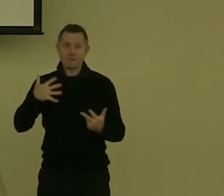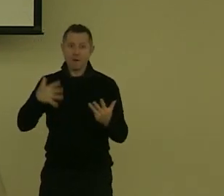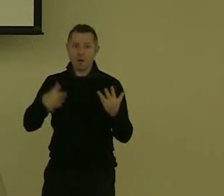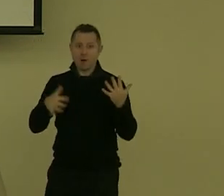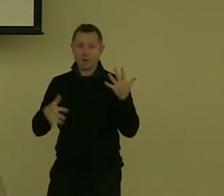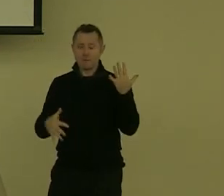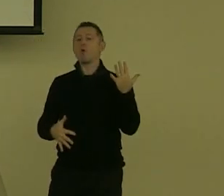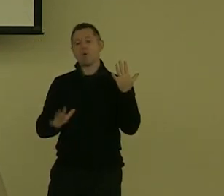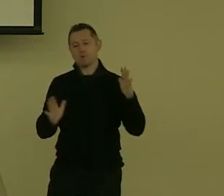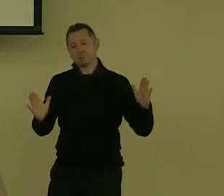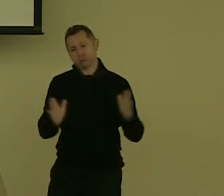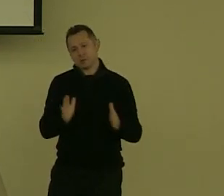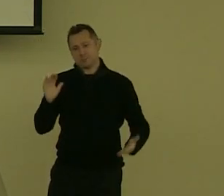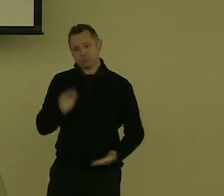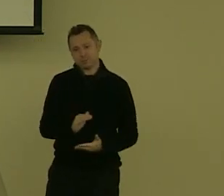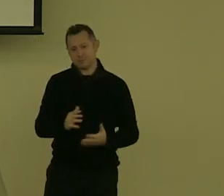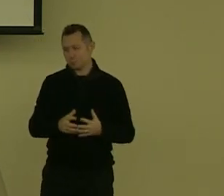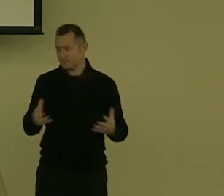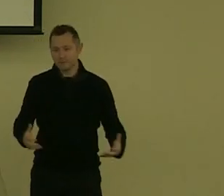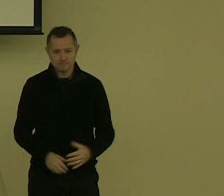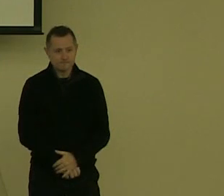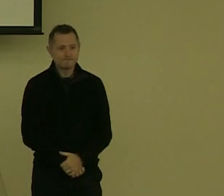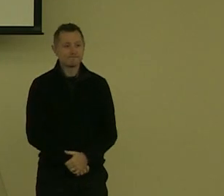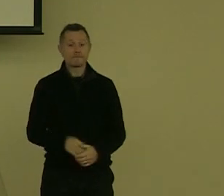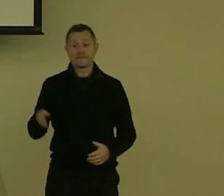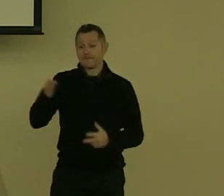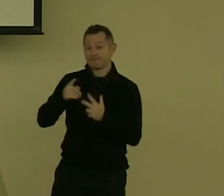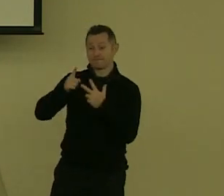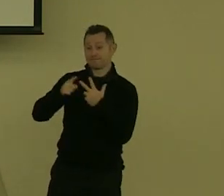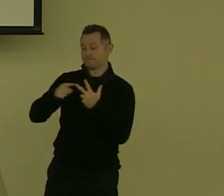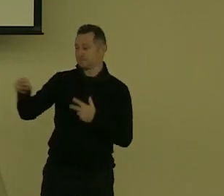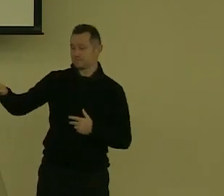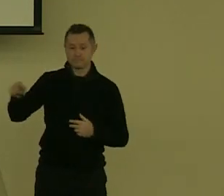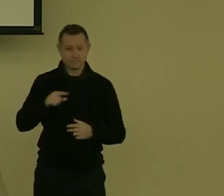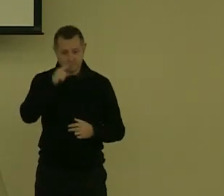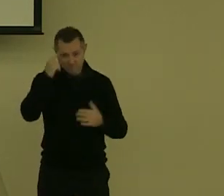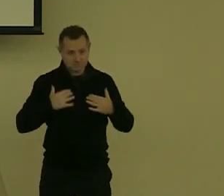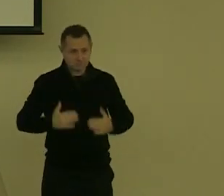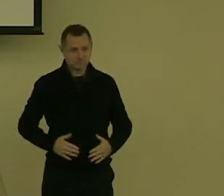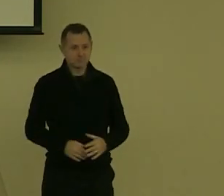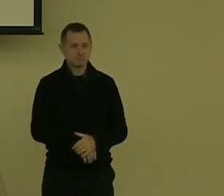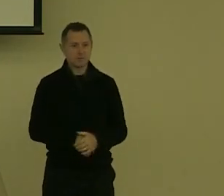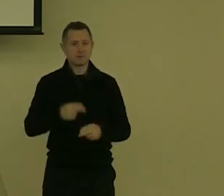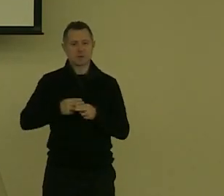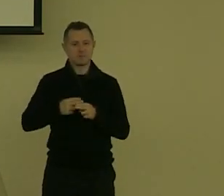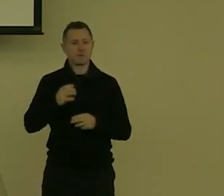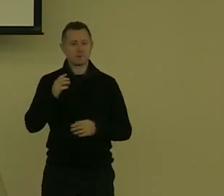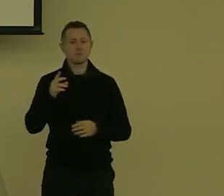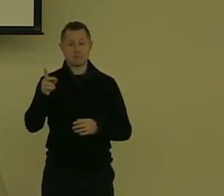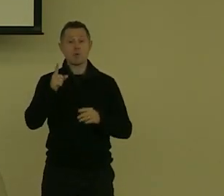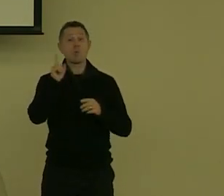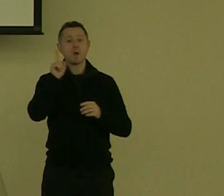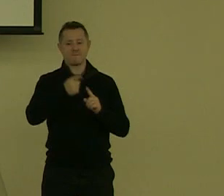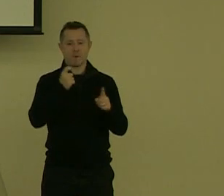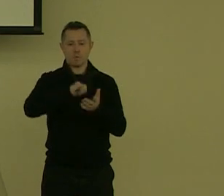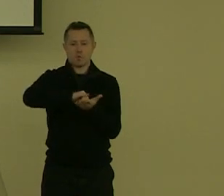Hi, my name is Karen Green. I'm a librarian at Columbia University. I was hired as a librarian for ancient and medieval history, which is